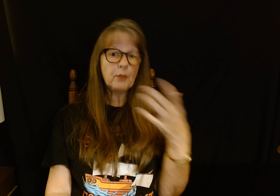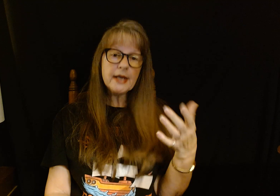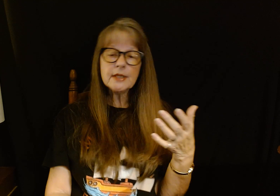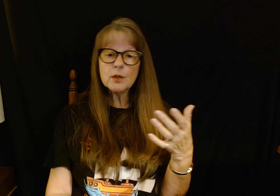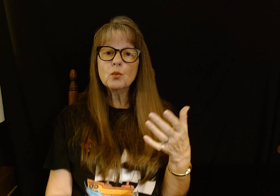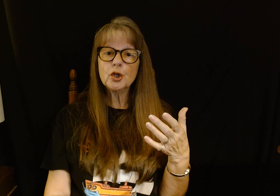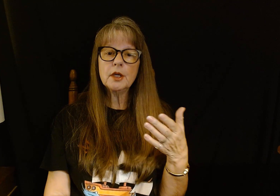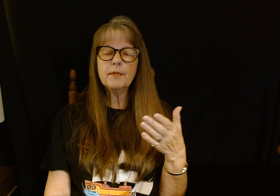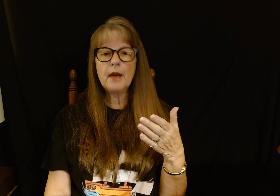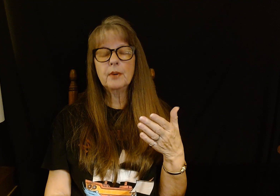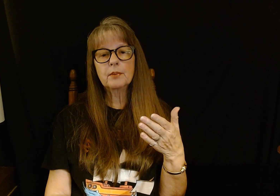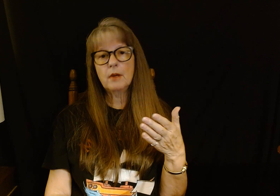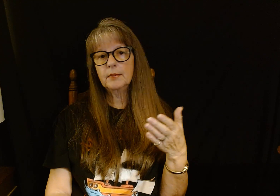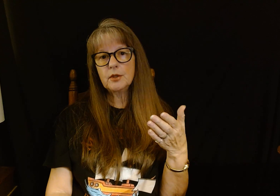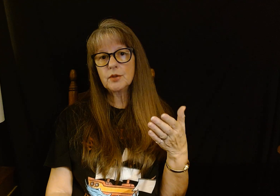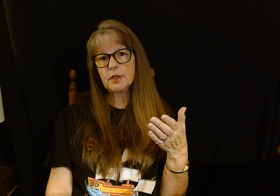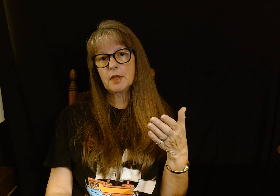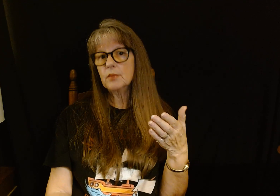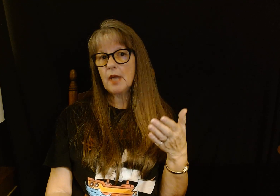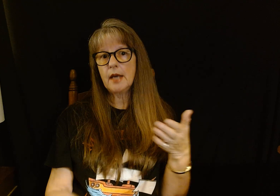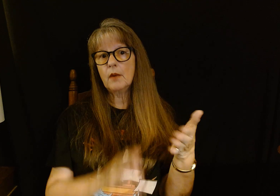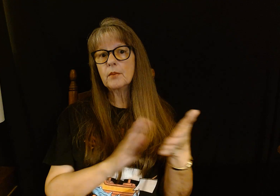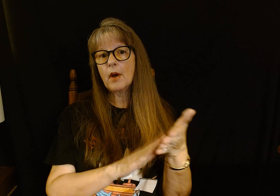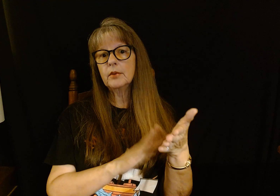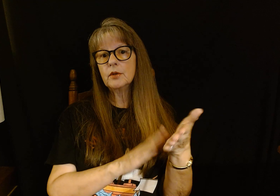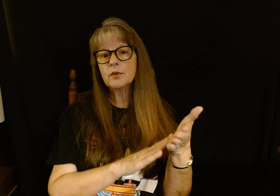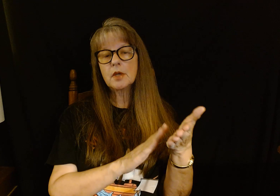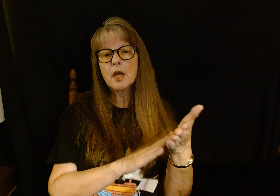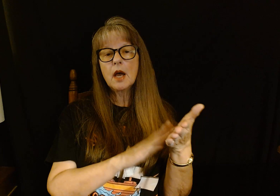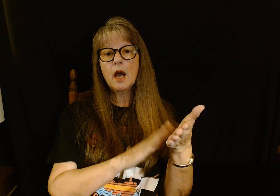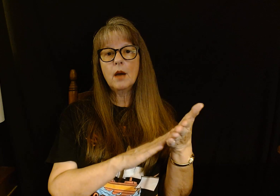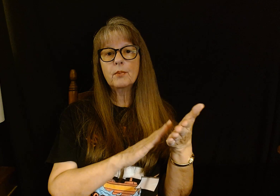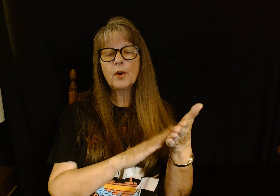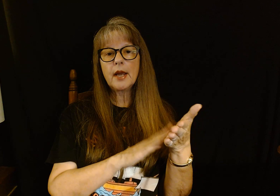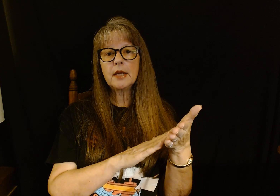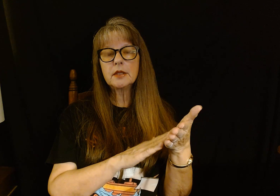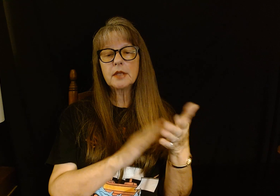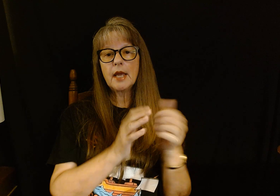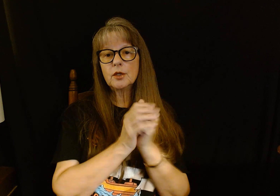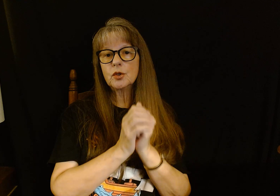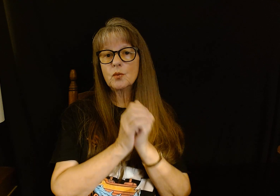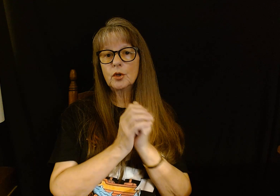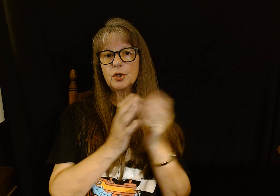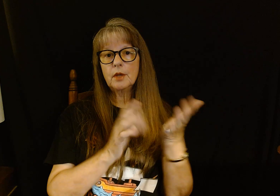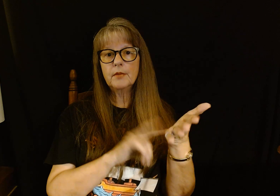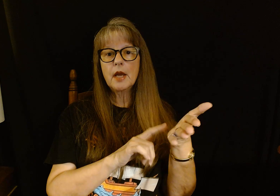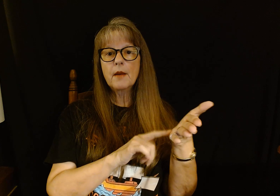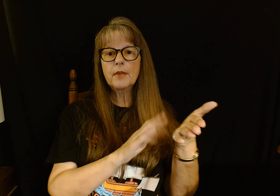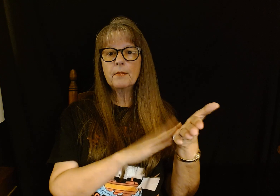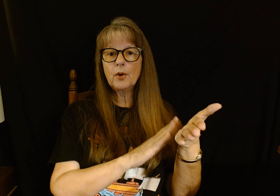Praise and worship, I would probably use the same sign. I would probably use praise and to worship. But